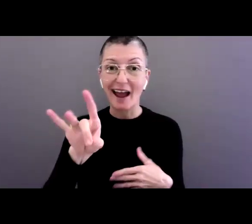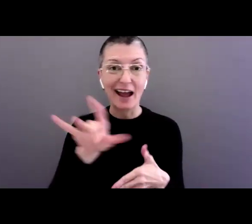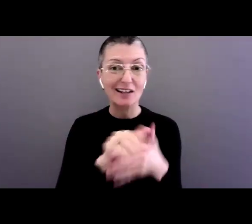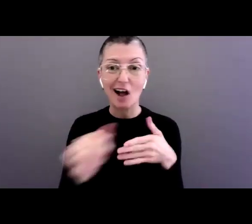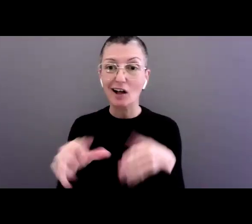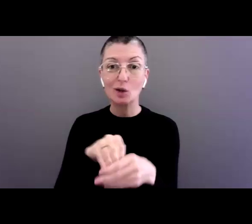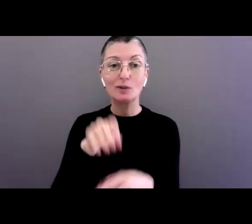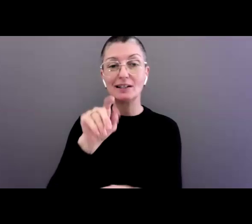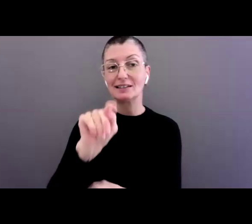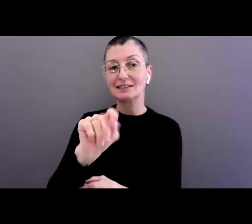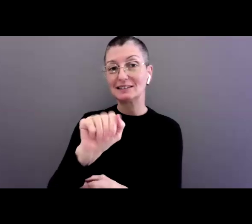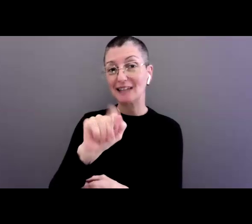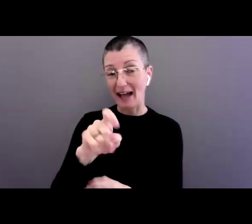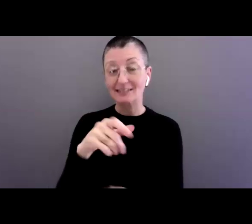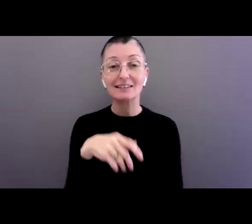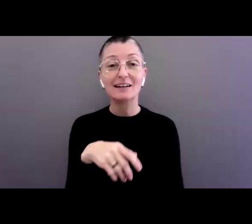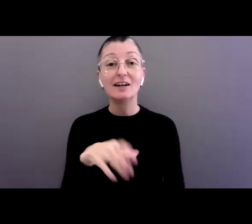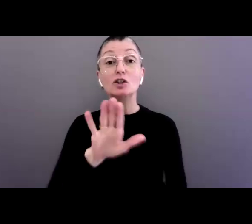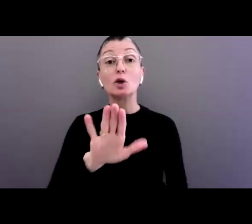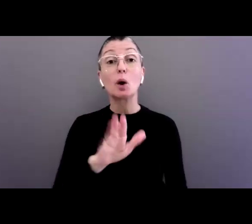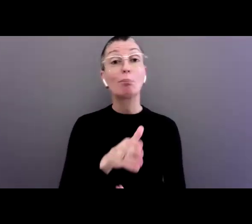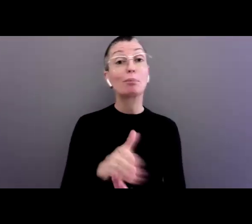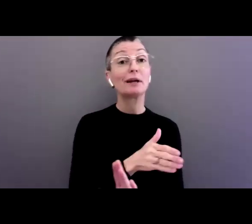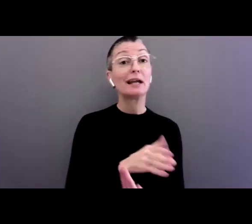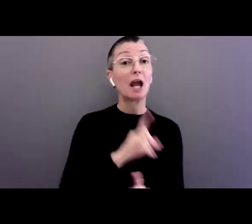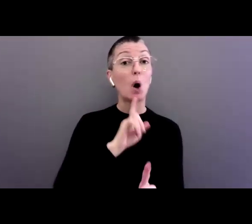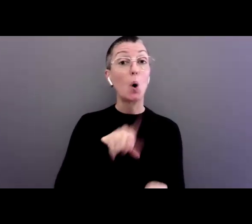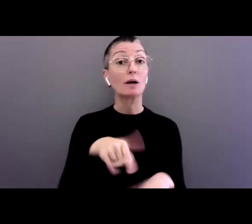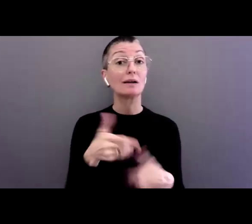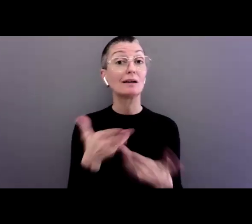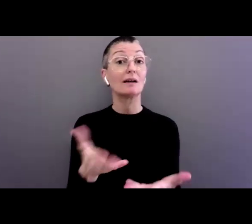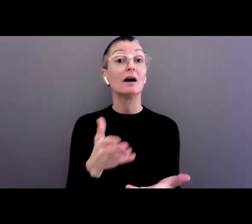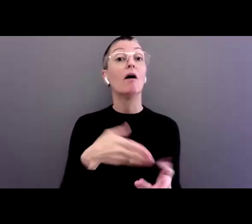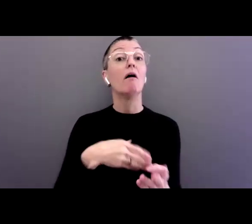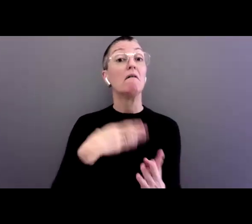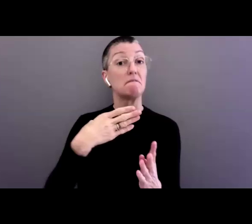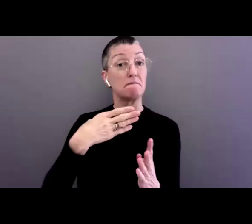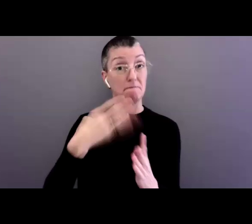tax. But you'll put your pre-order in, your pre-order will be on file. And then once this